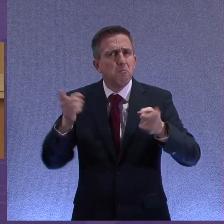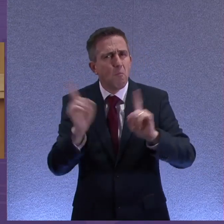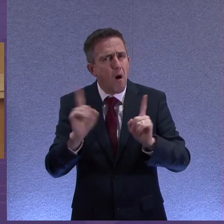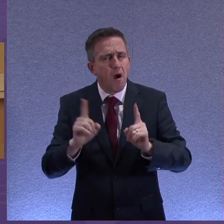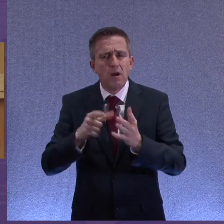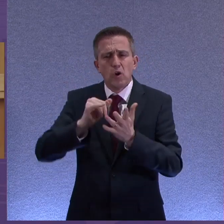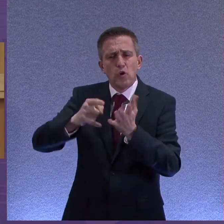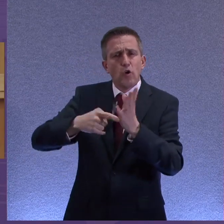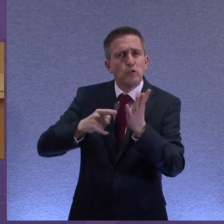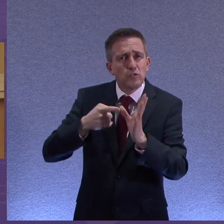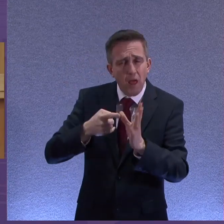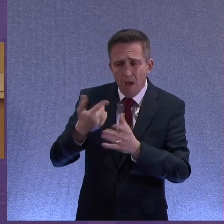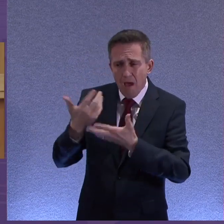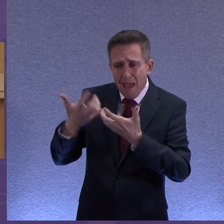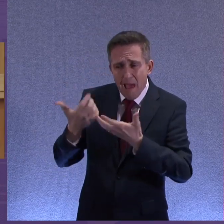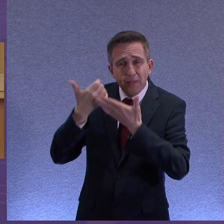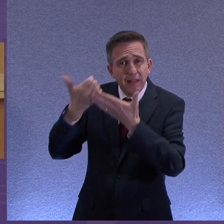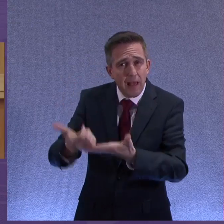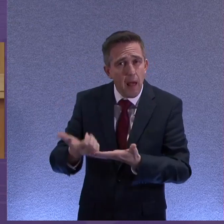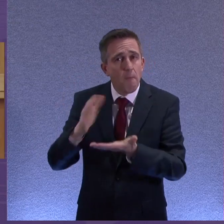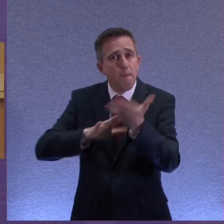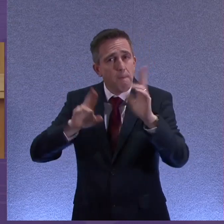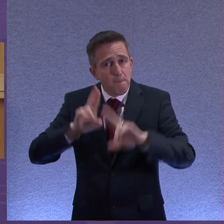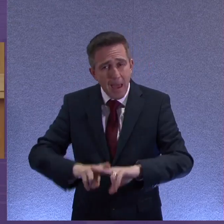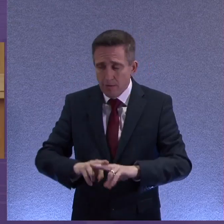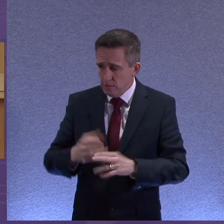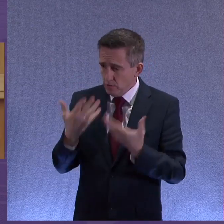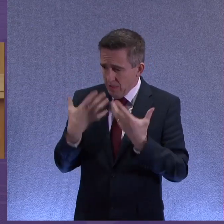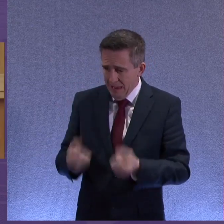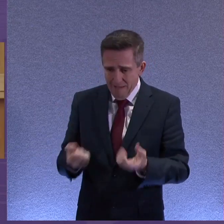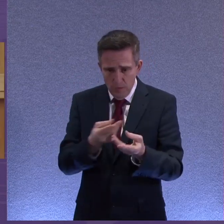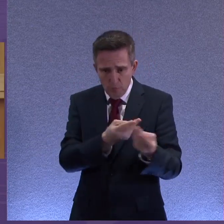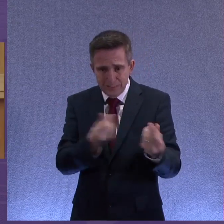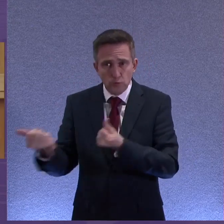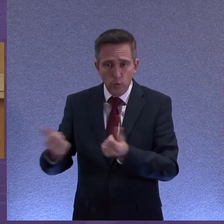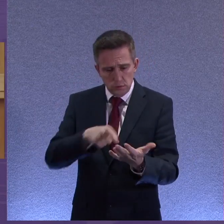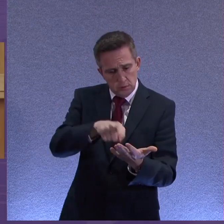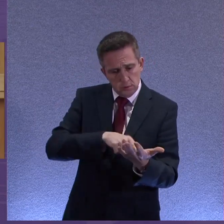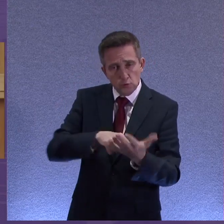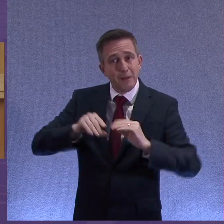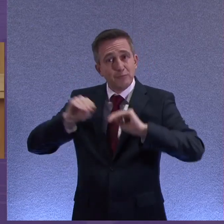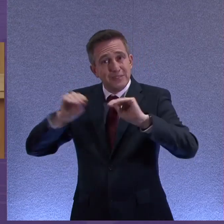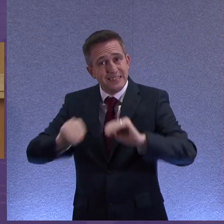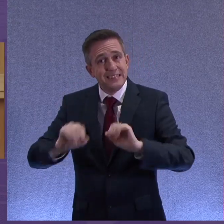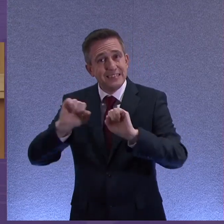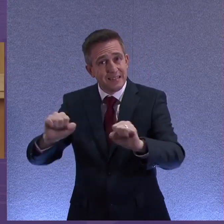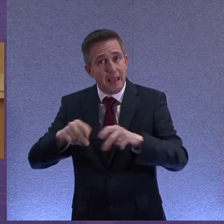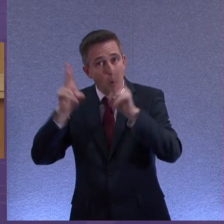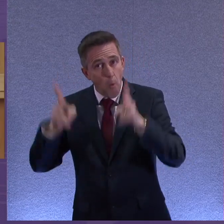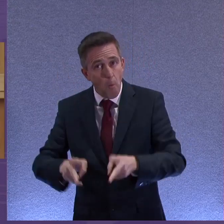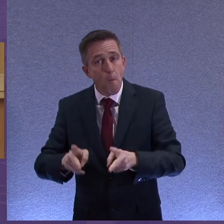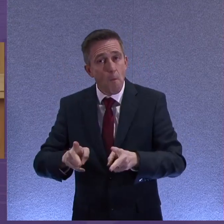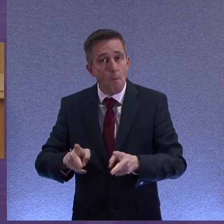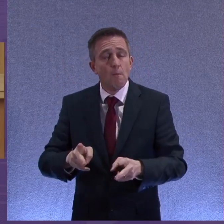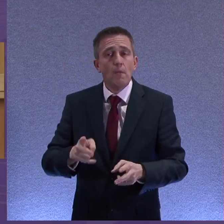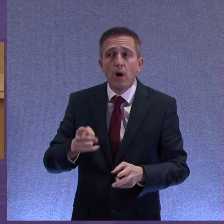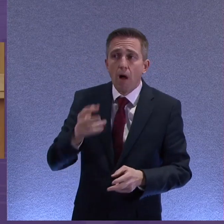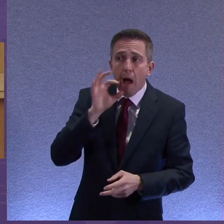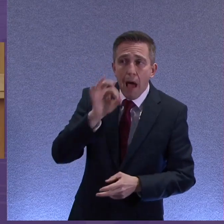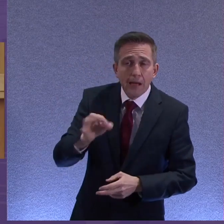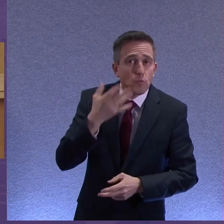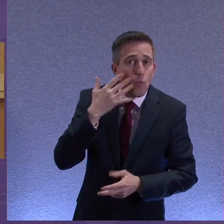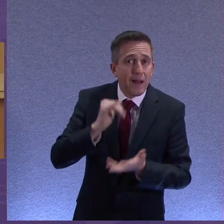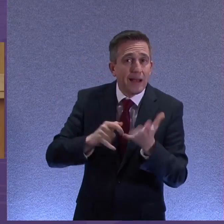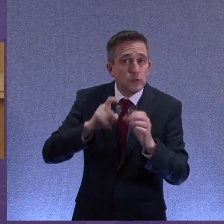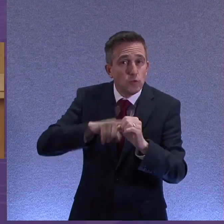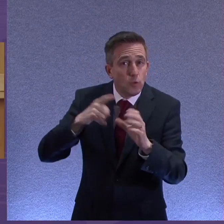authorities support and equip parents with the resources they might need to best teach at home, but more importantly, when will the SQA be forthcoming with